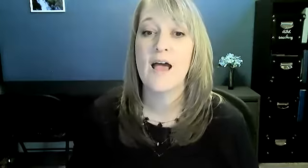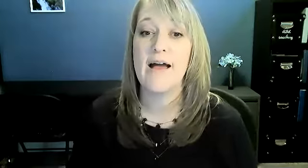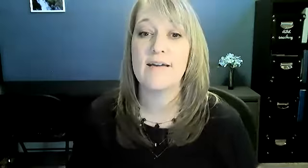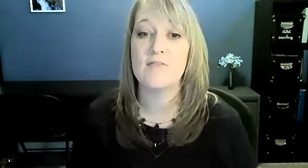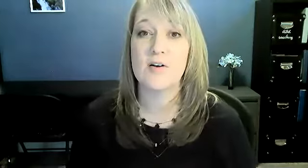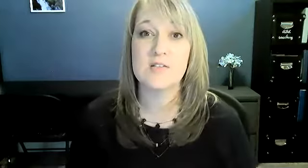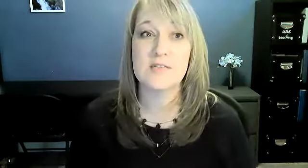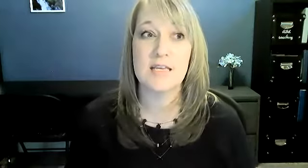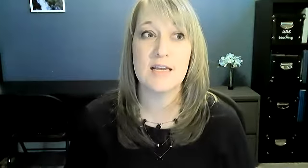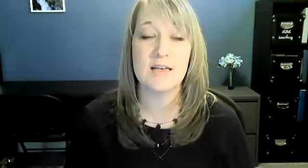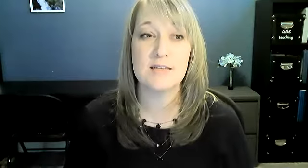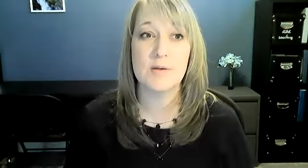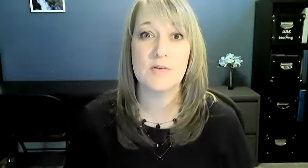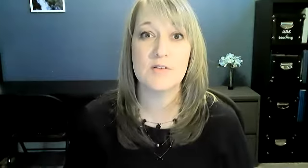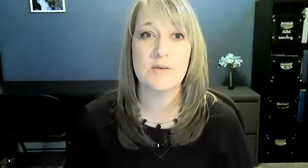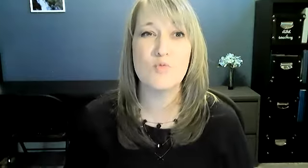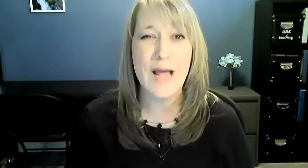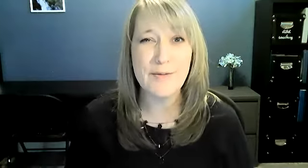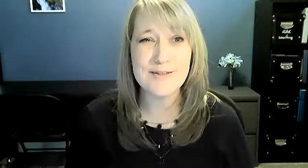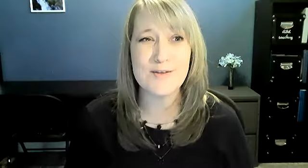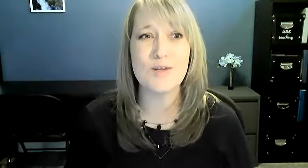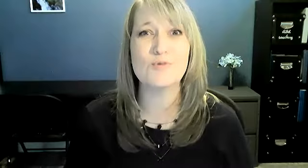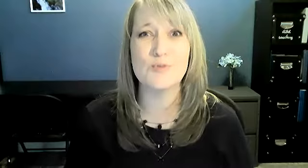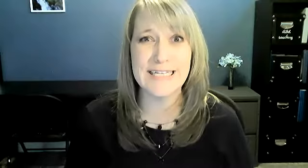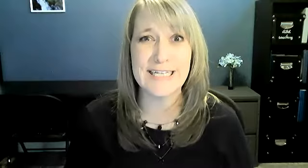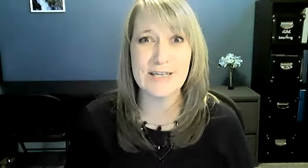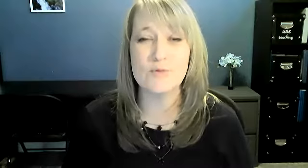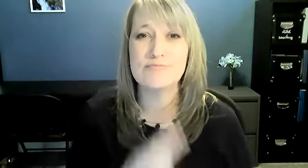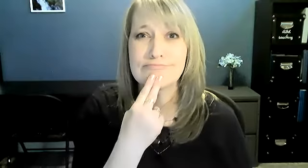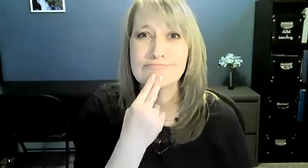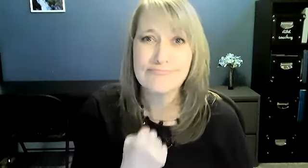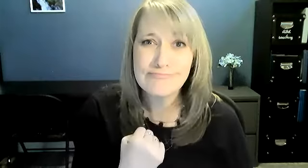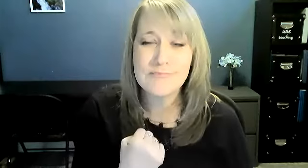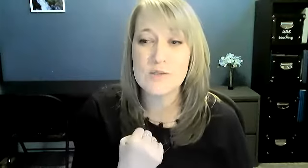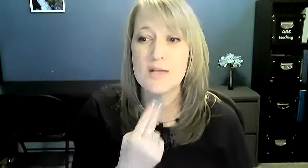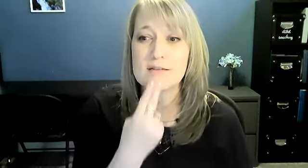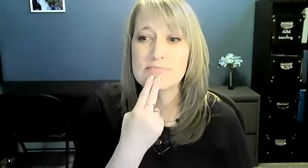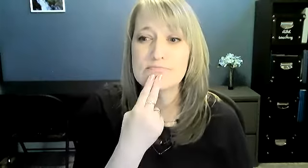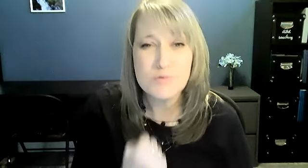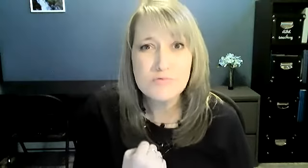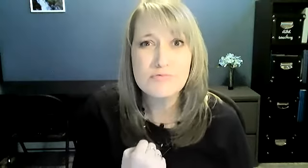I have also seen some people, if you're saying, wow, that's so cute, really cute, just once.